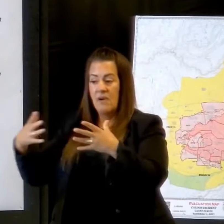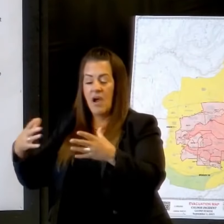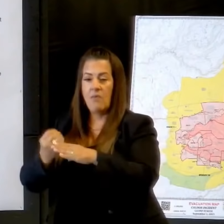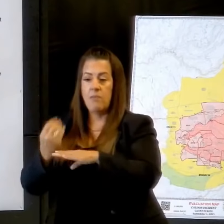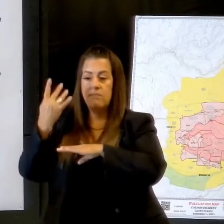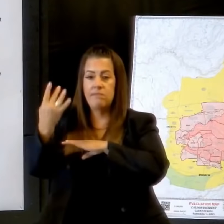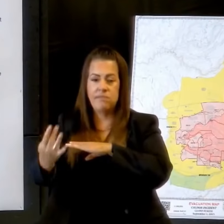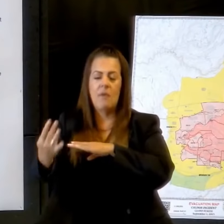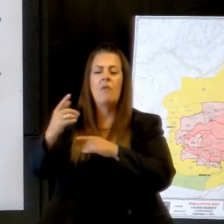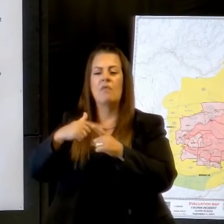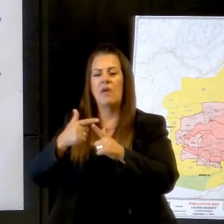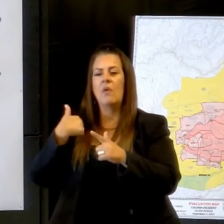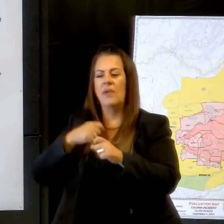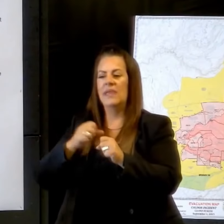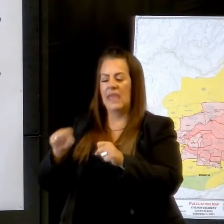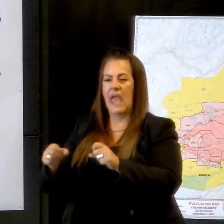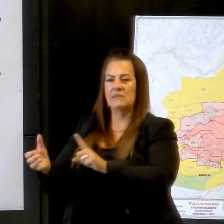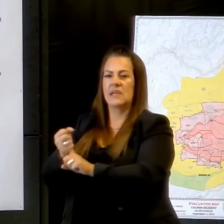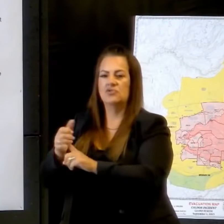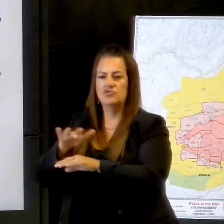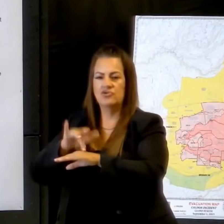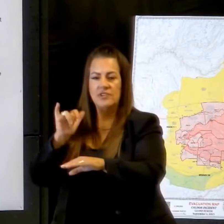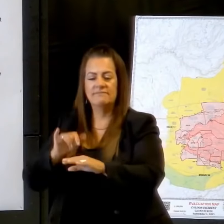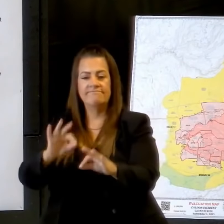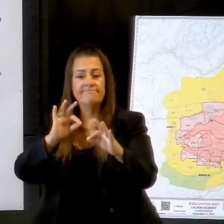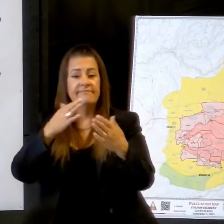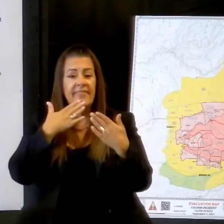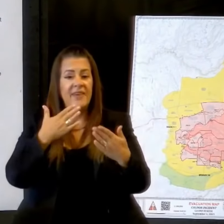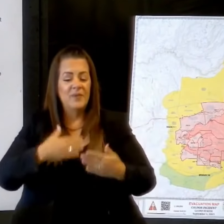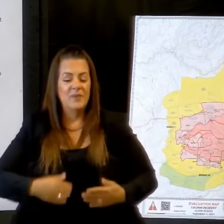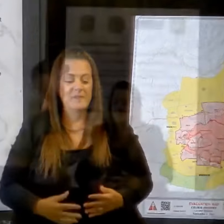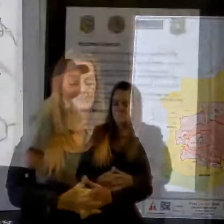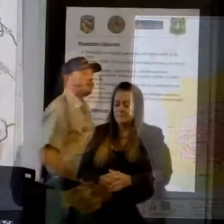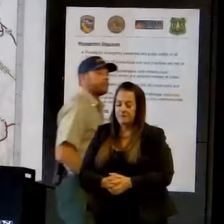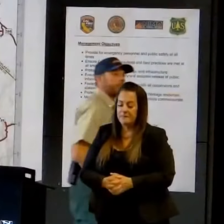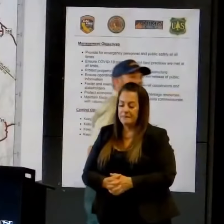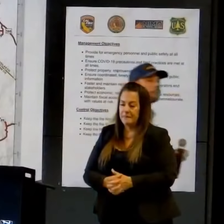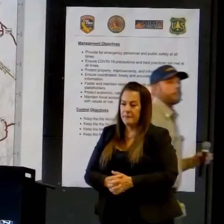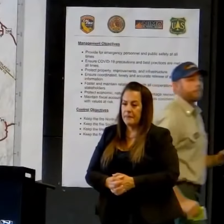our containment lines. So, thank you.